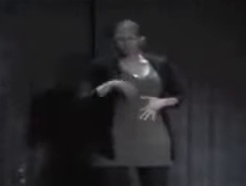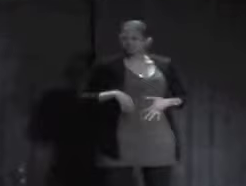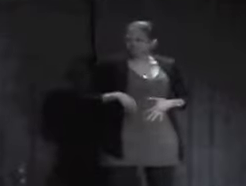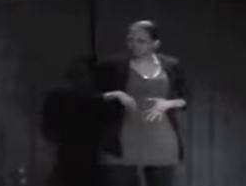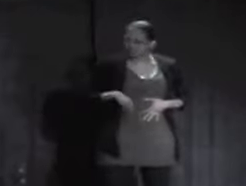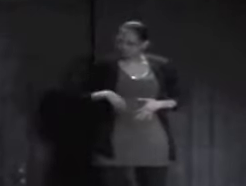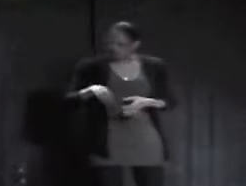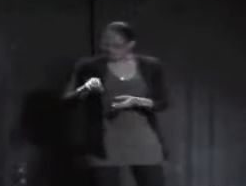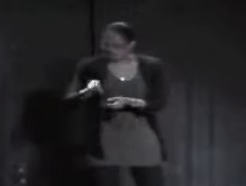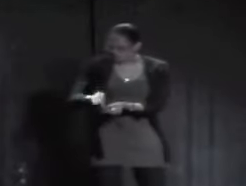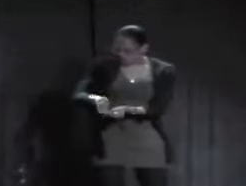I think I'm going to grab my food.